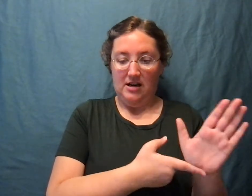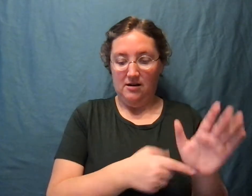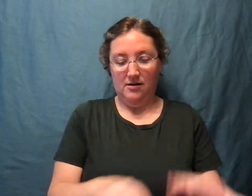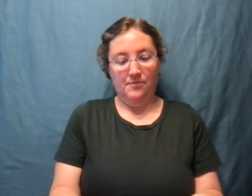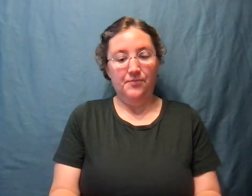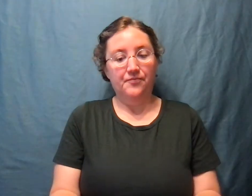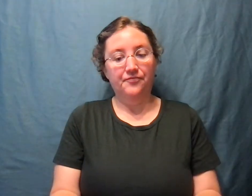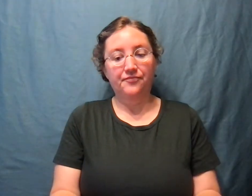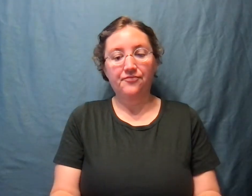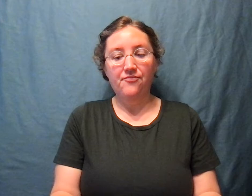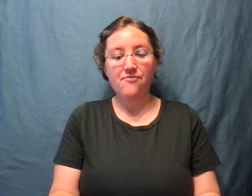hand.